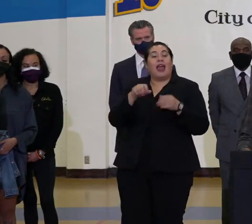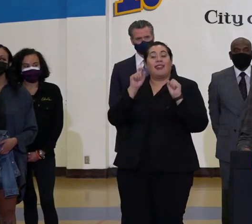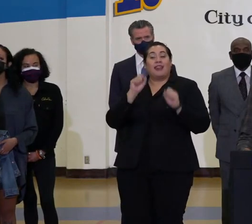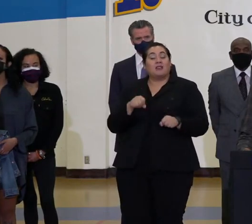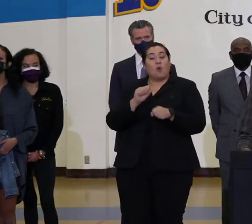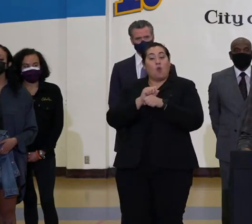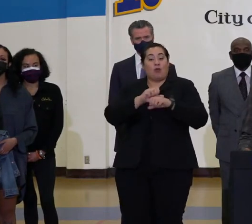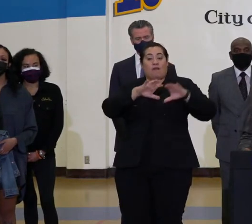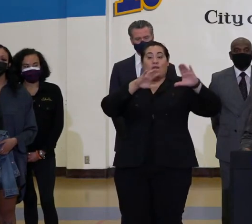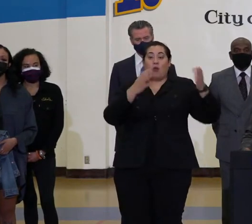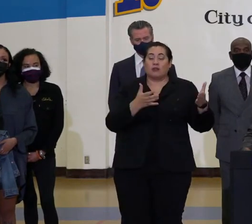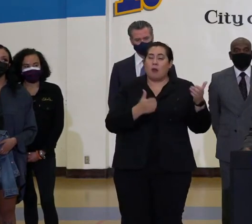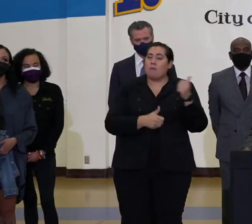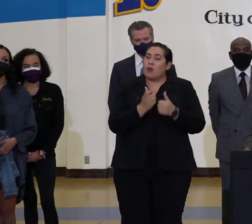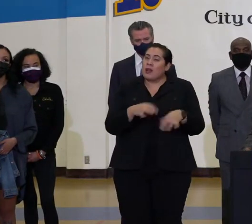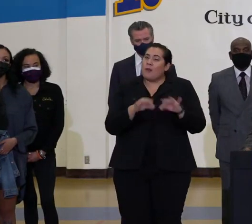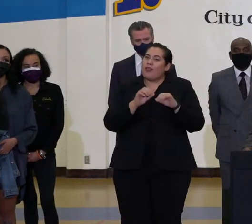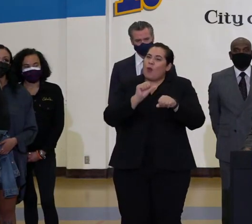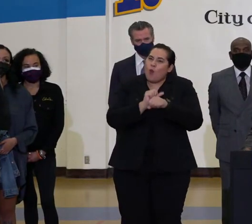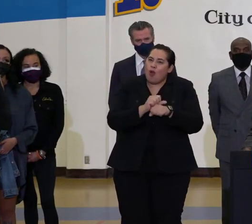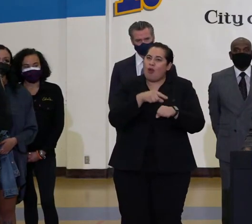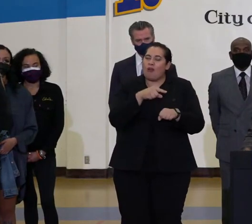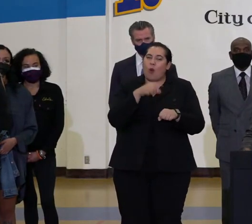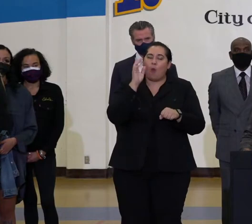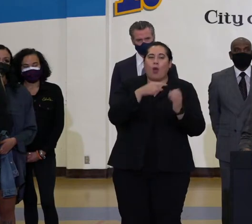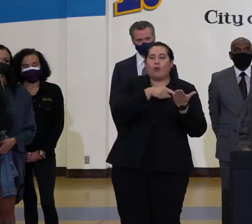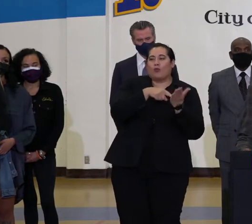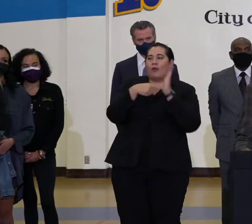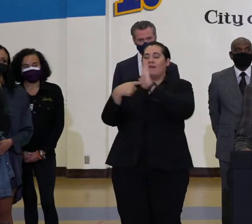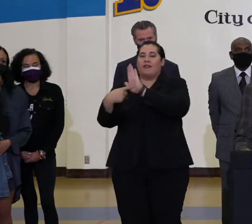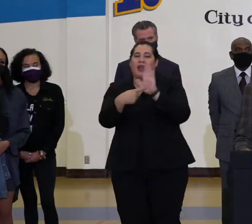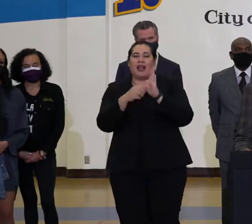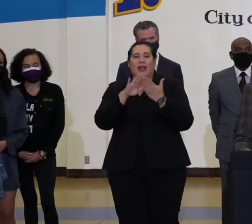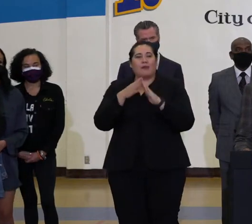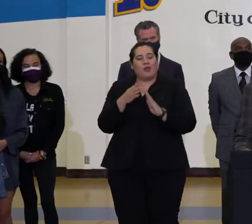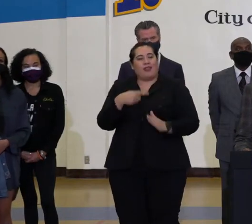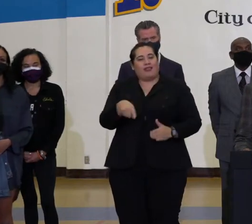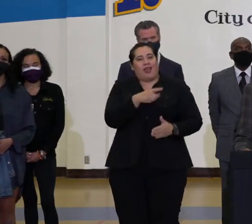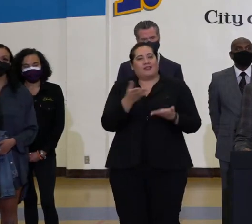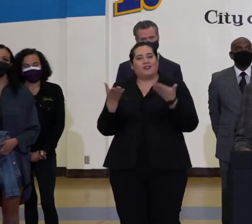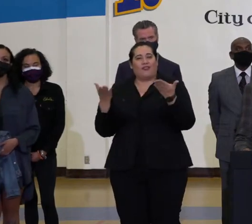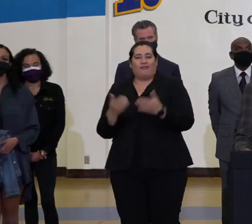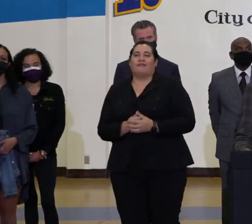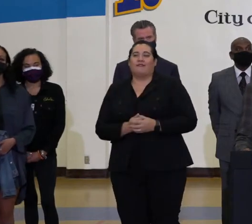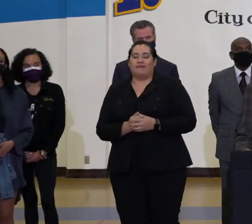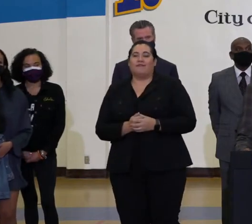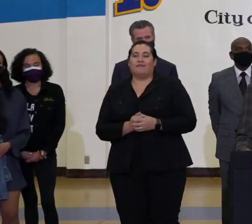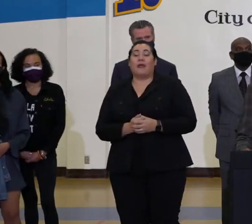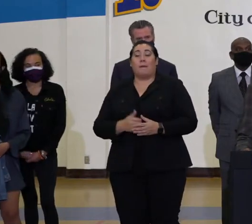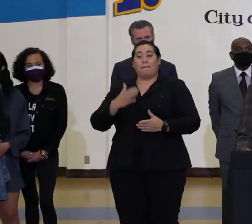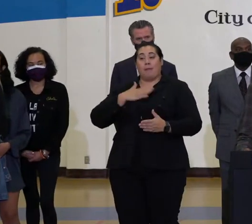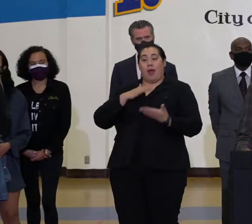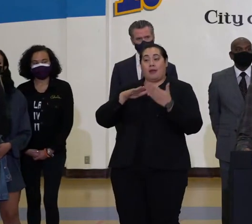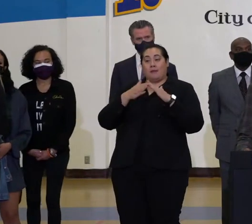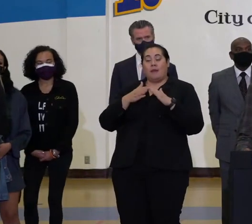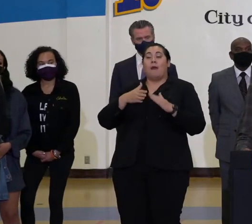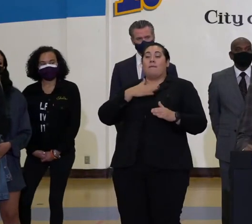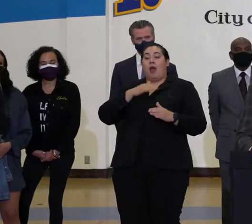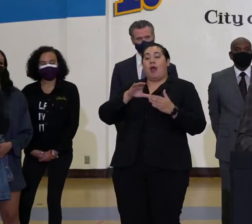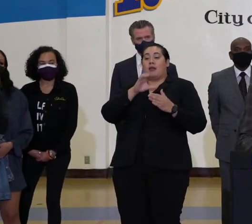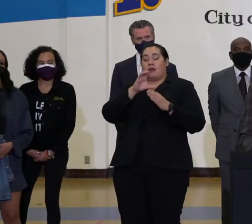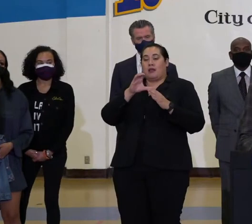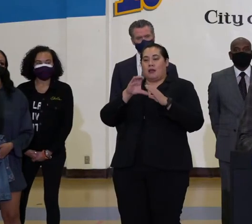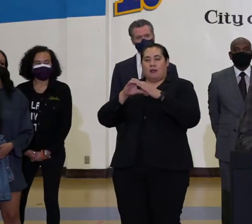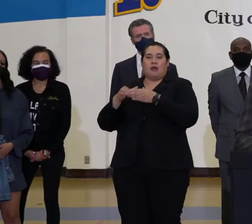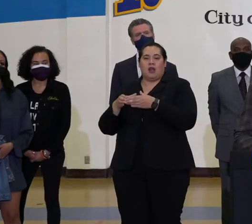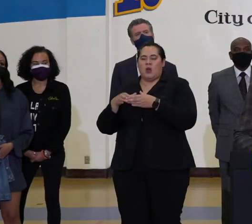this workforce, most important, this workforce will reflect the communities they serve. My community, like others, is all too